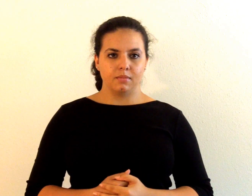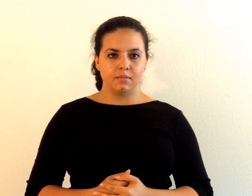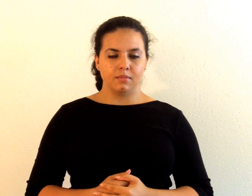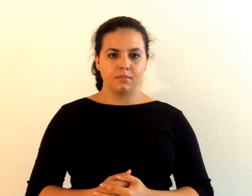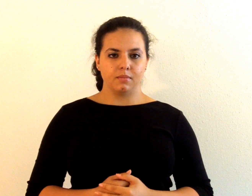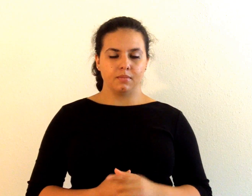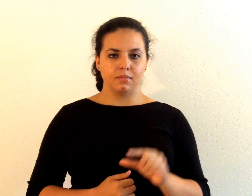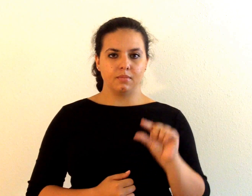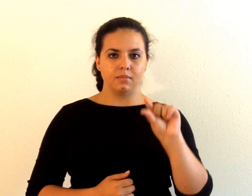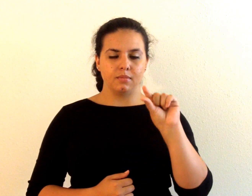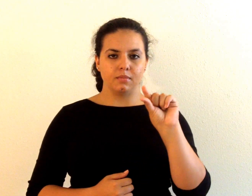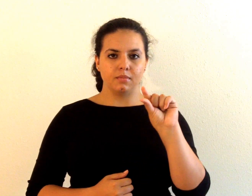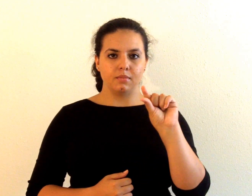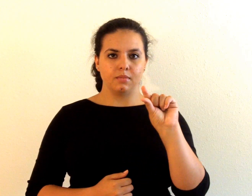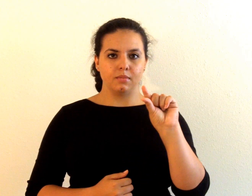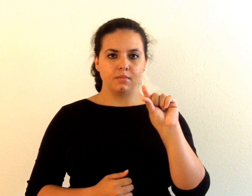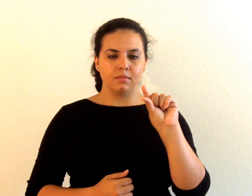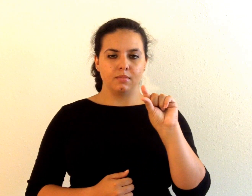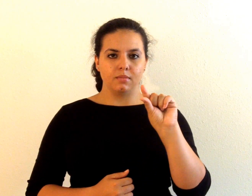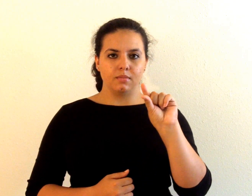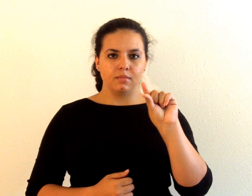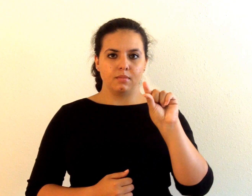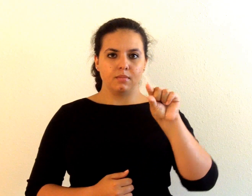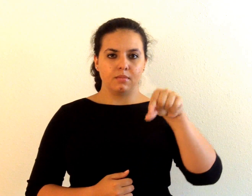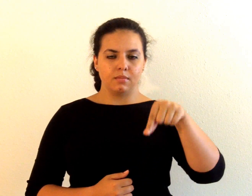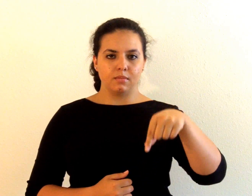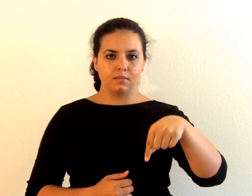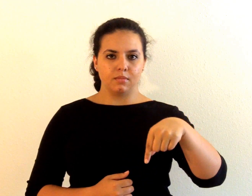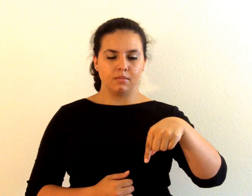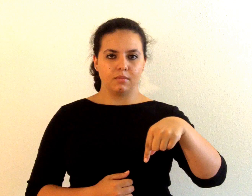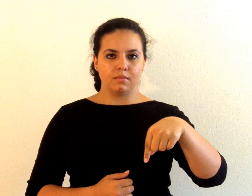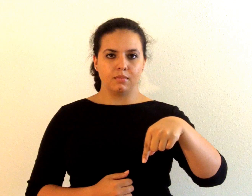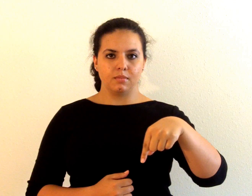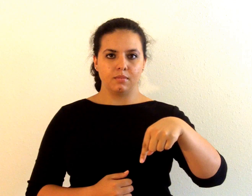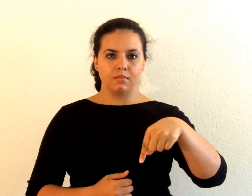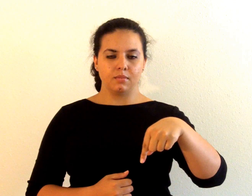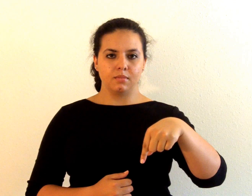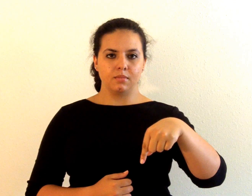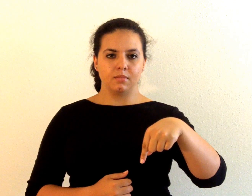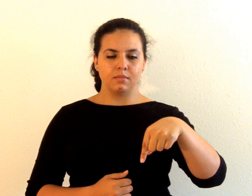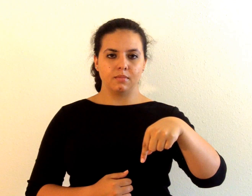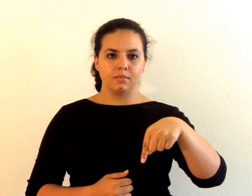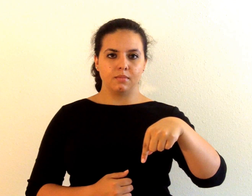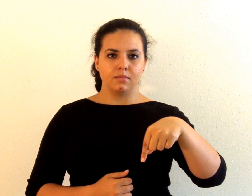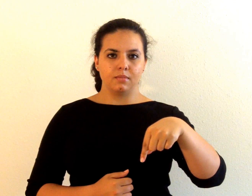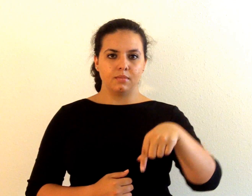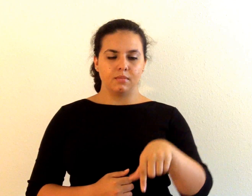Q. It's just like your G, palm orientation down. R.